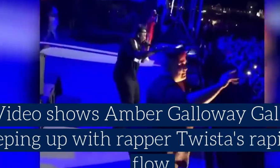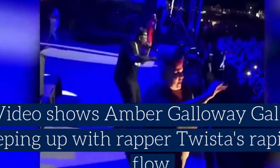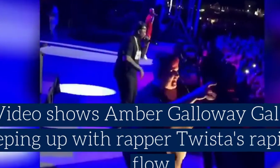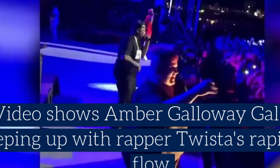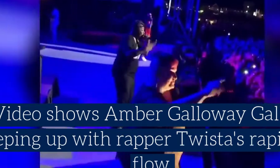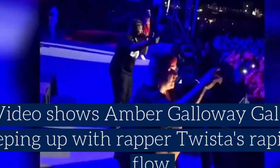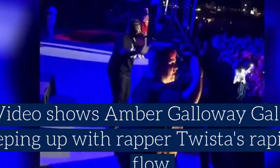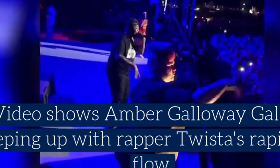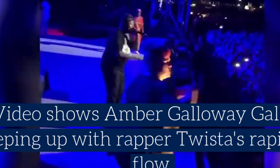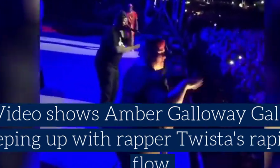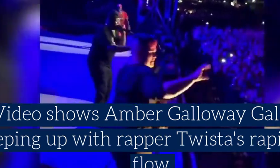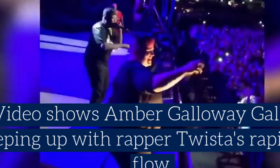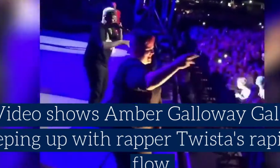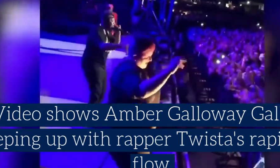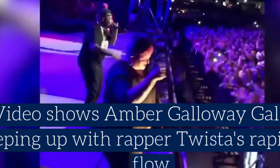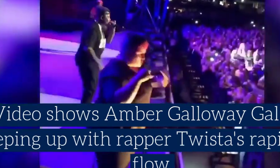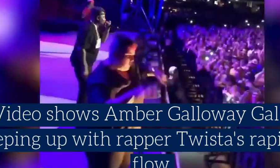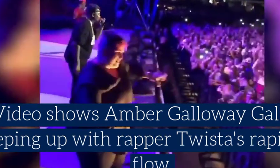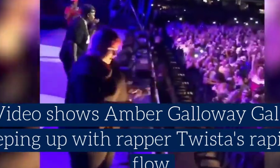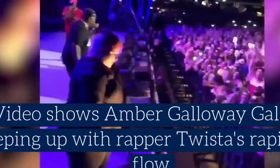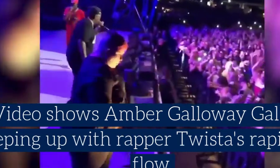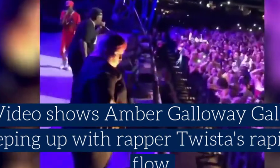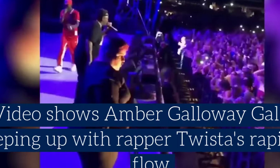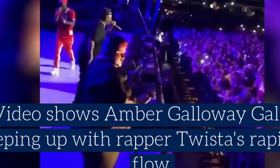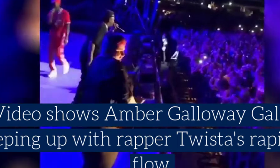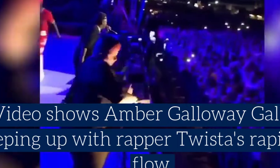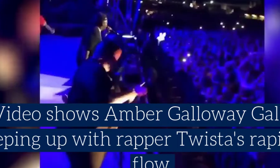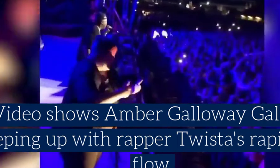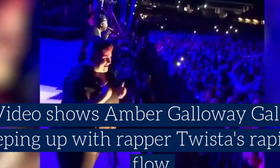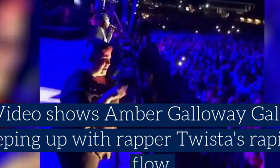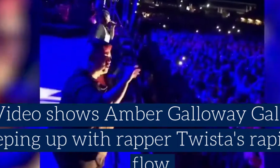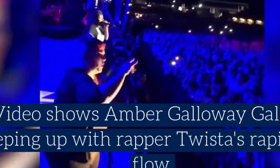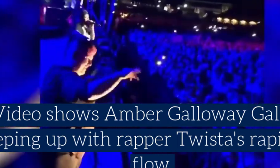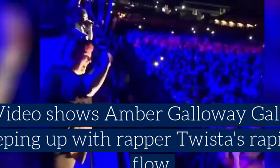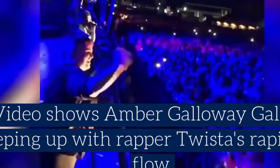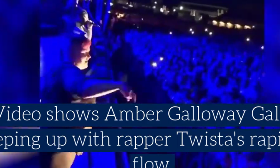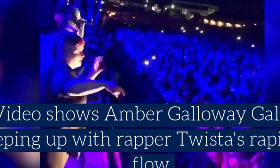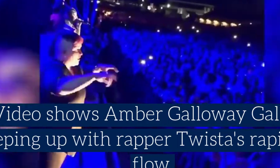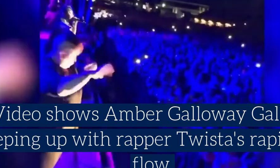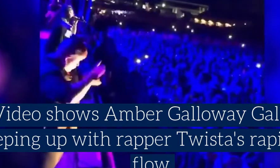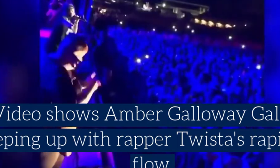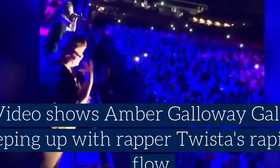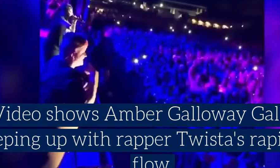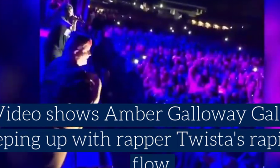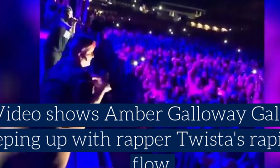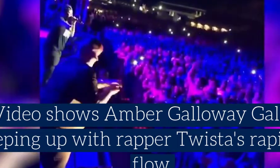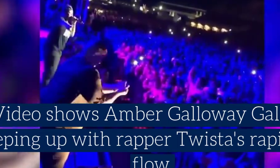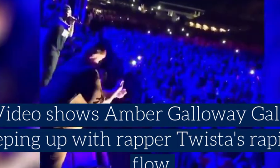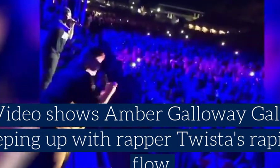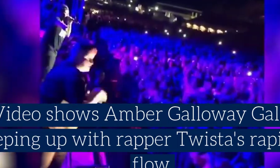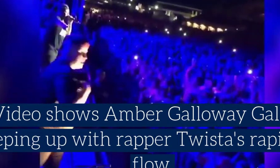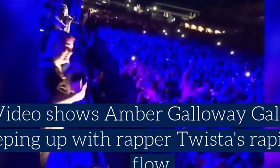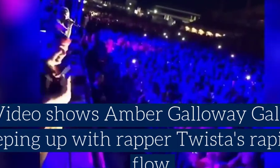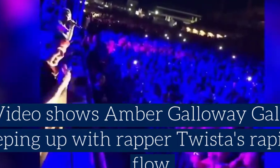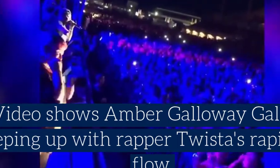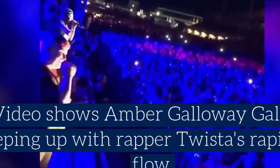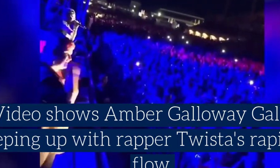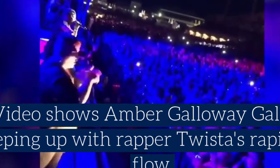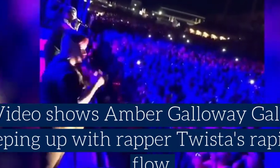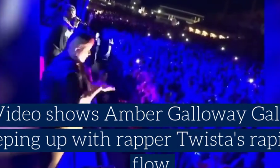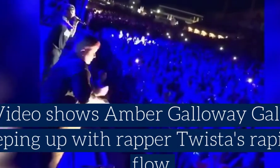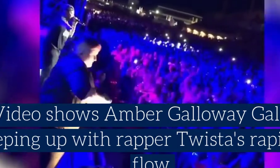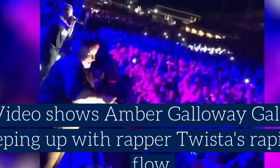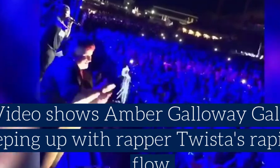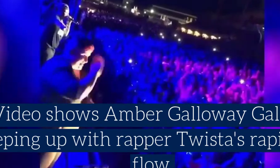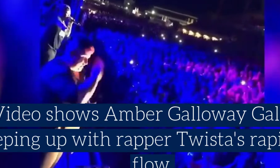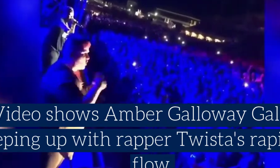ASL on Twitter. And she contacted spinal meningitis a couple years ago, and she lost some of her hearing, so now she's hard of hearing, and